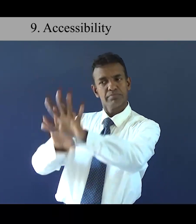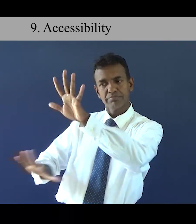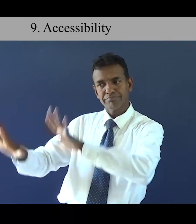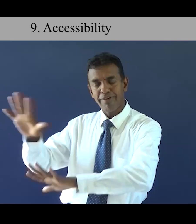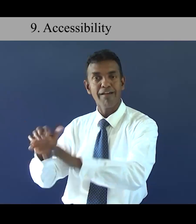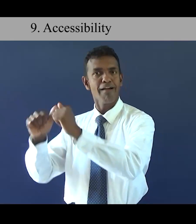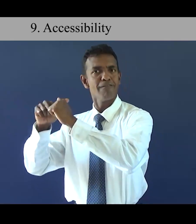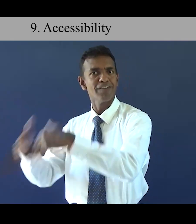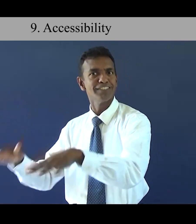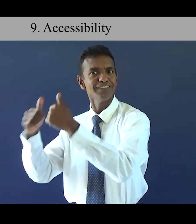services better.